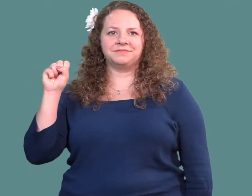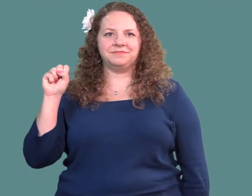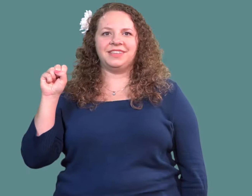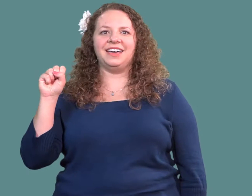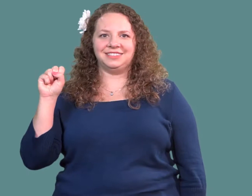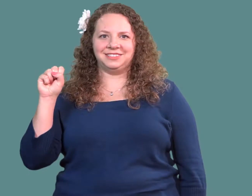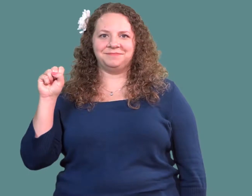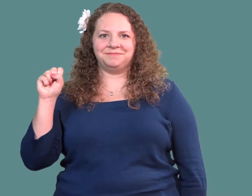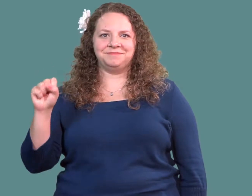S.